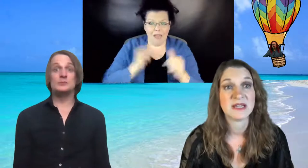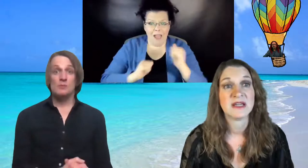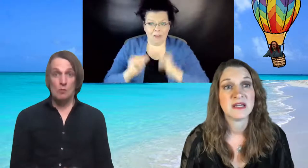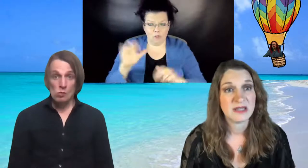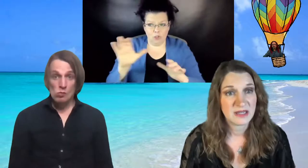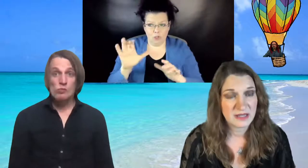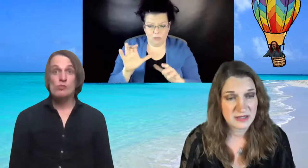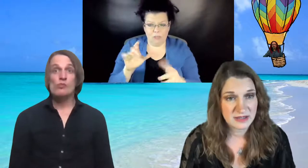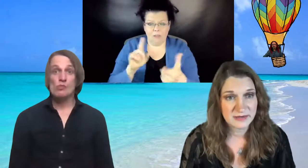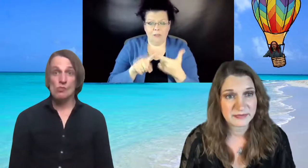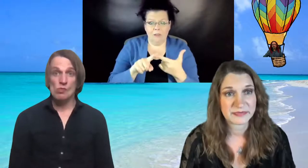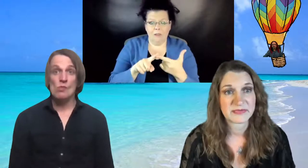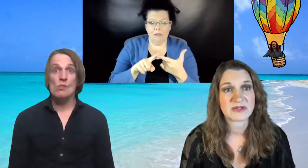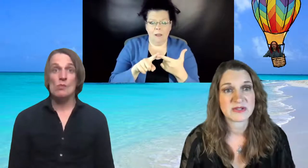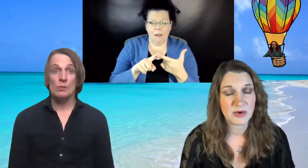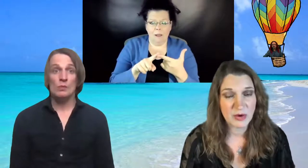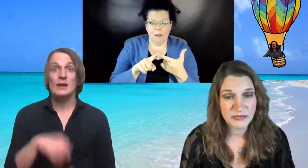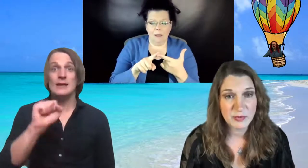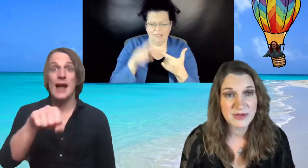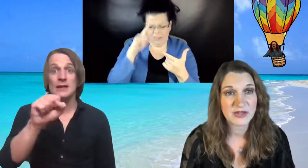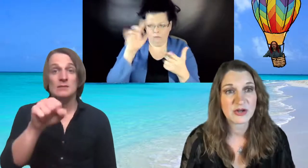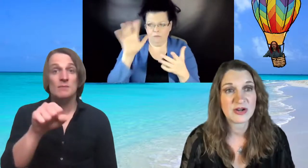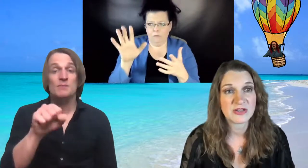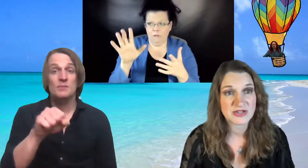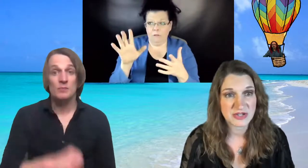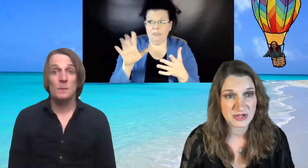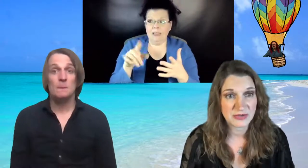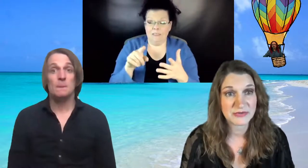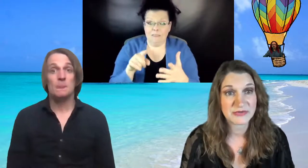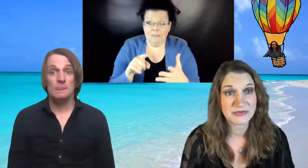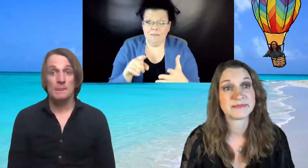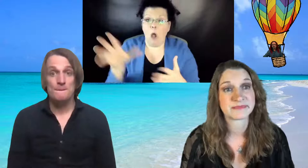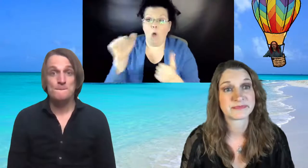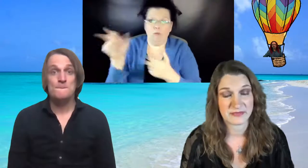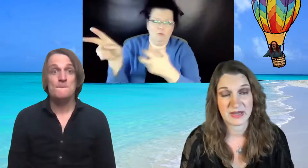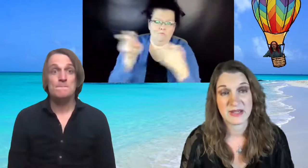doing. So hopefully we'll get her on the show.